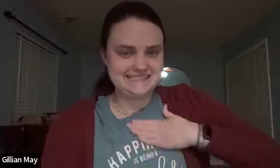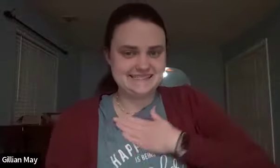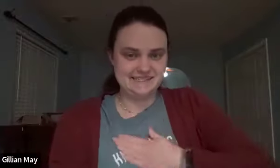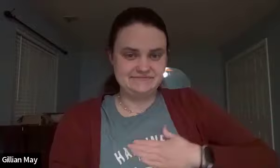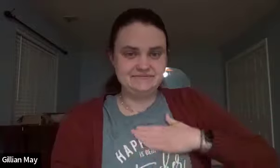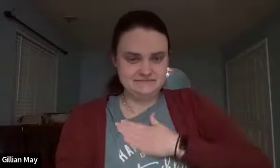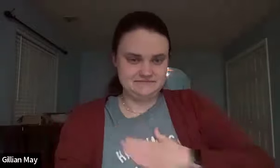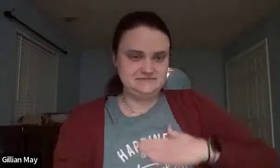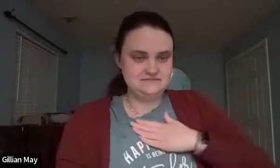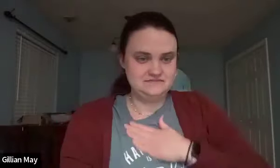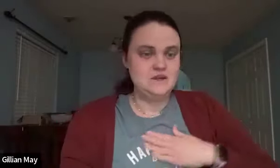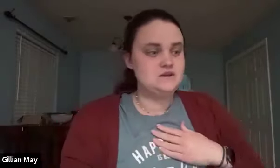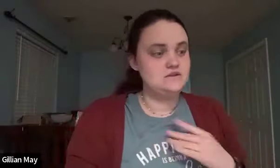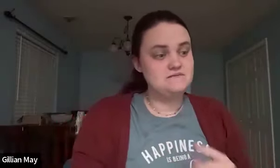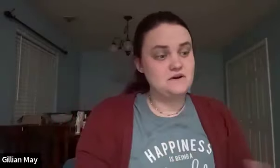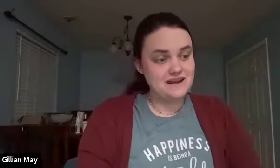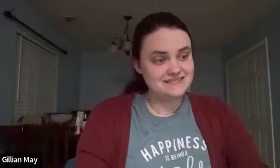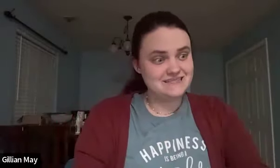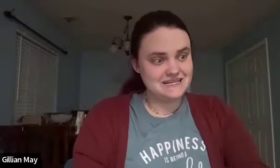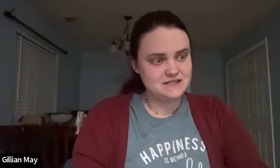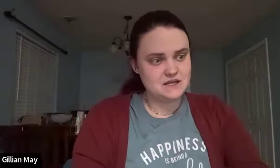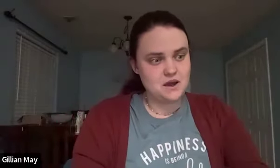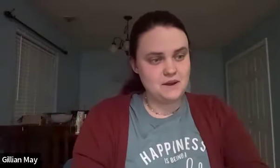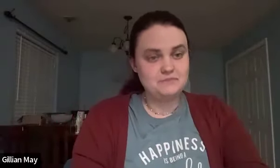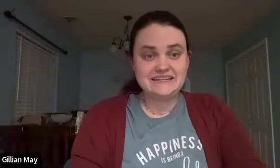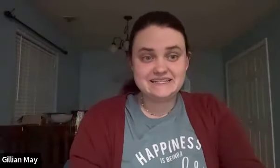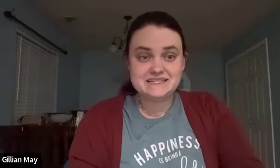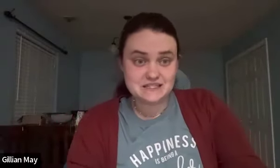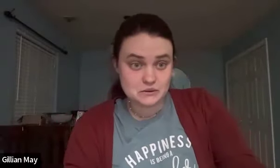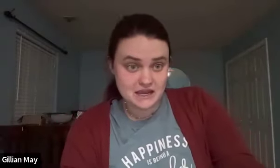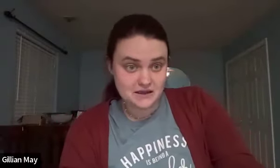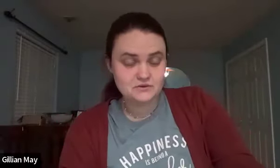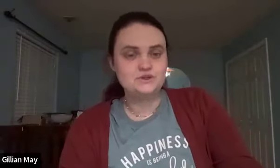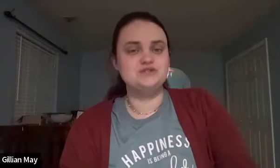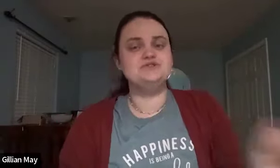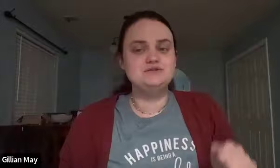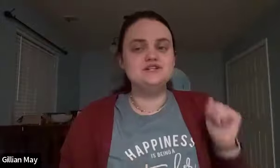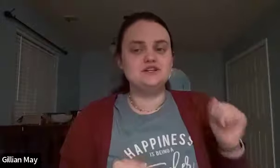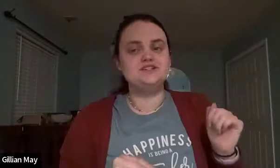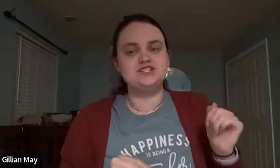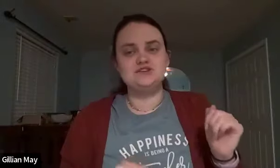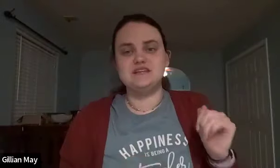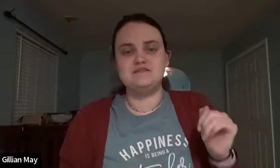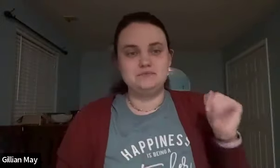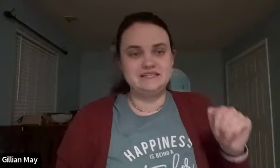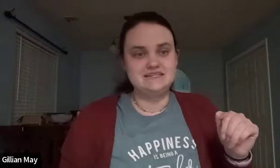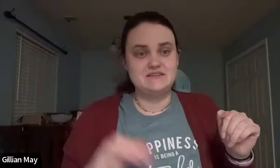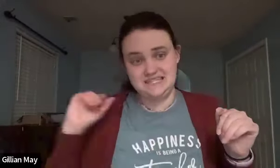Please. So then for our next sentence, please slow down. What you'll do is you're going to just do the sign for please and then